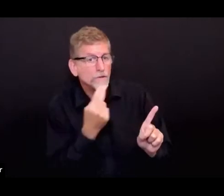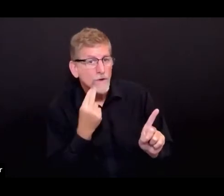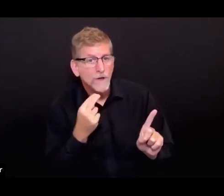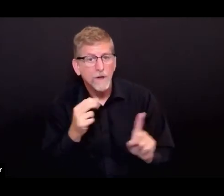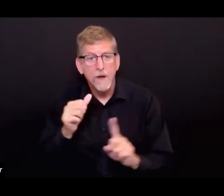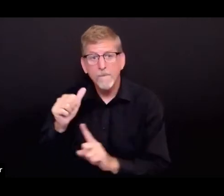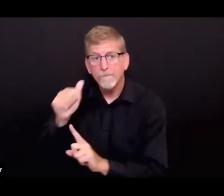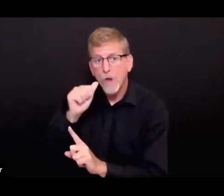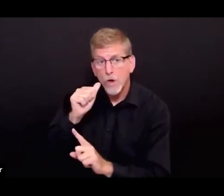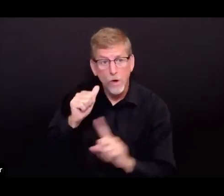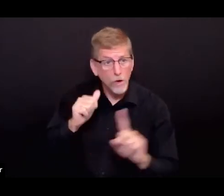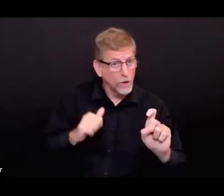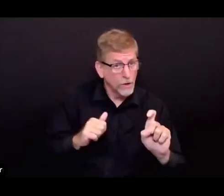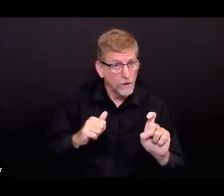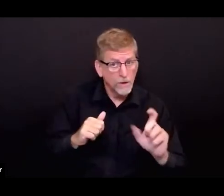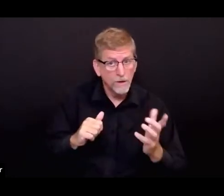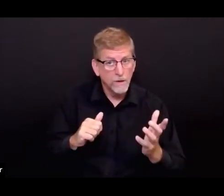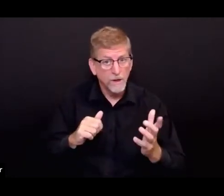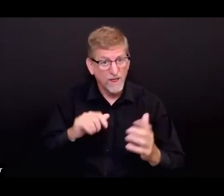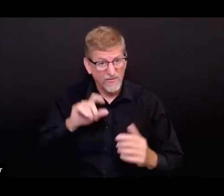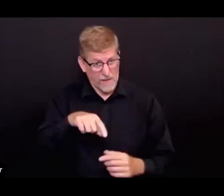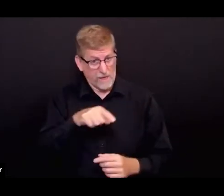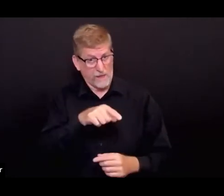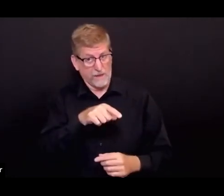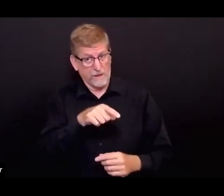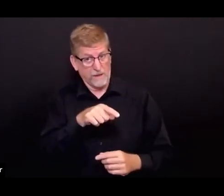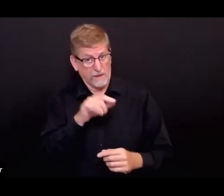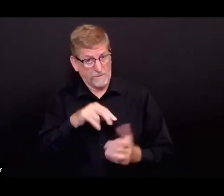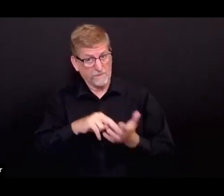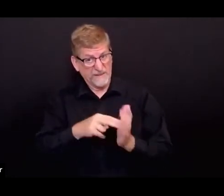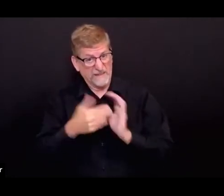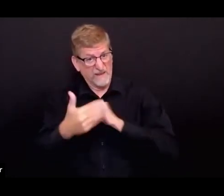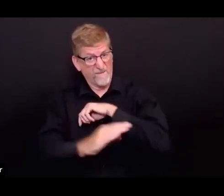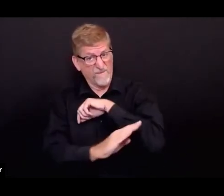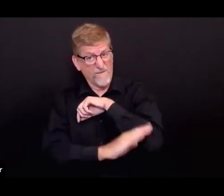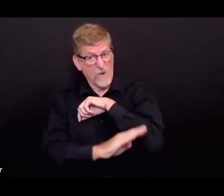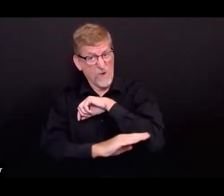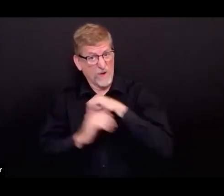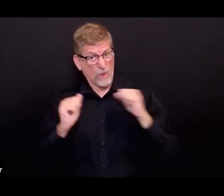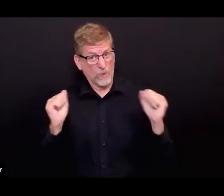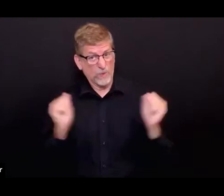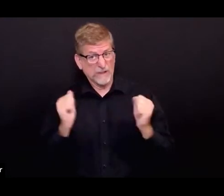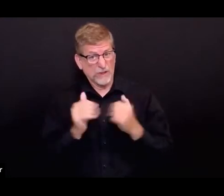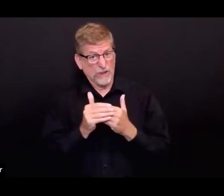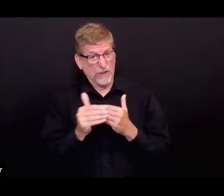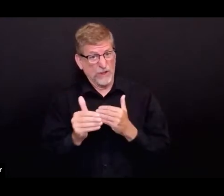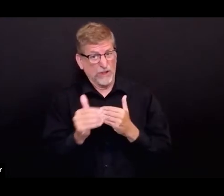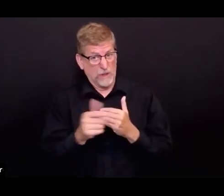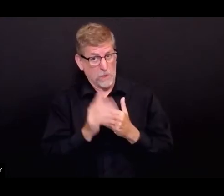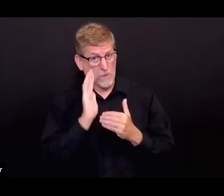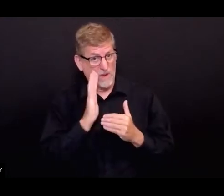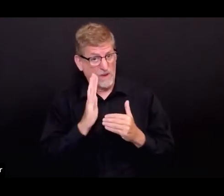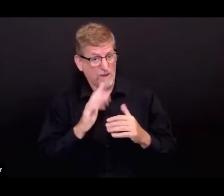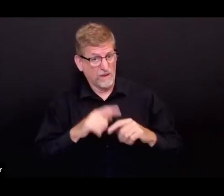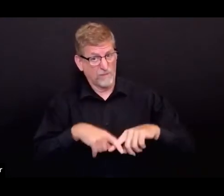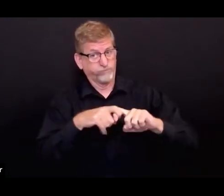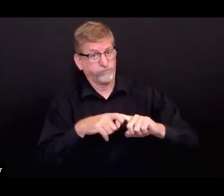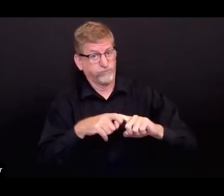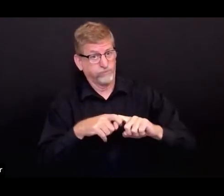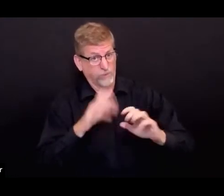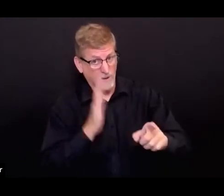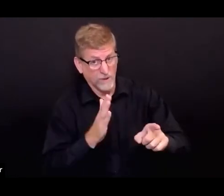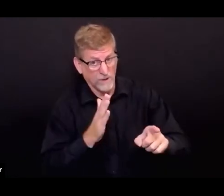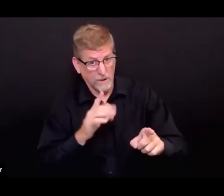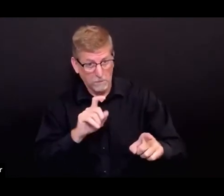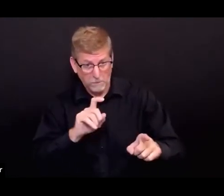include ending fall and winter sports, or at least for the time being. Can you respond to that? None of that